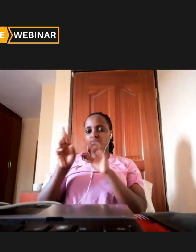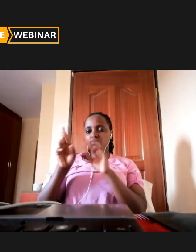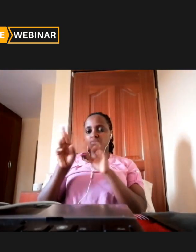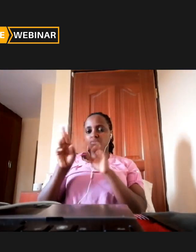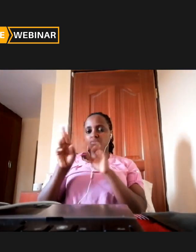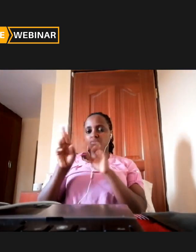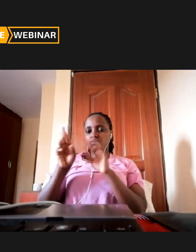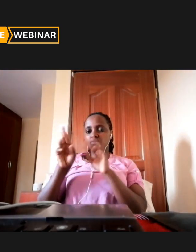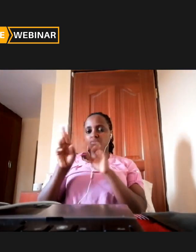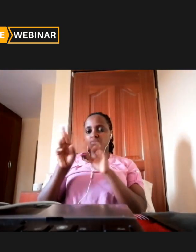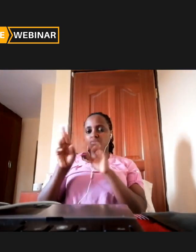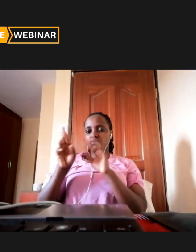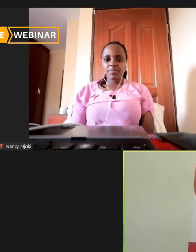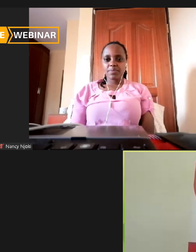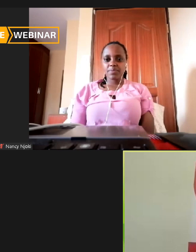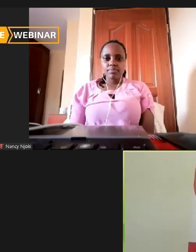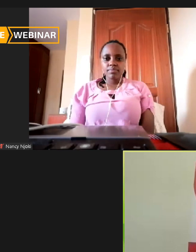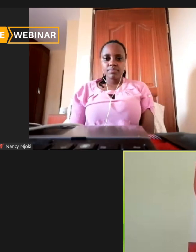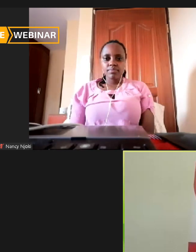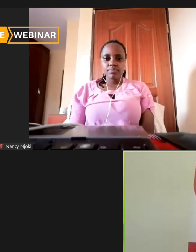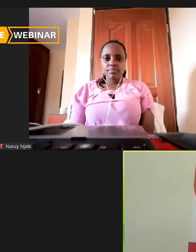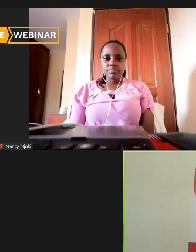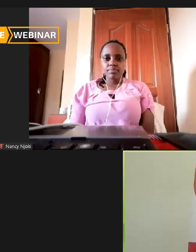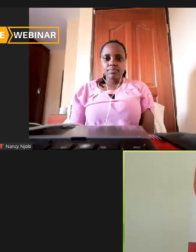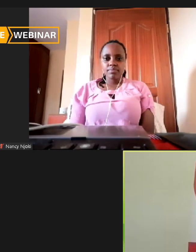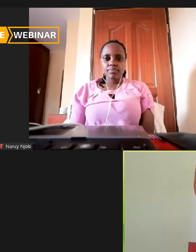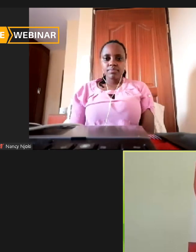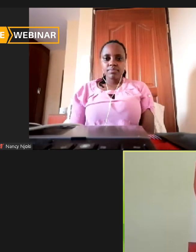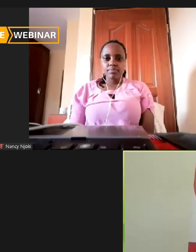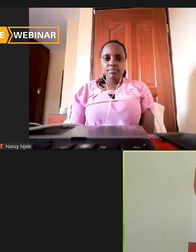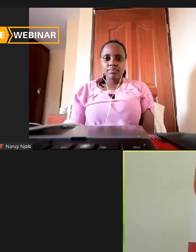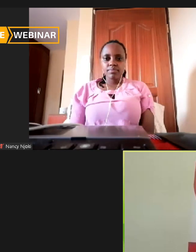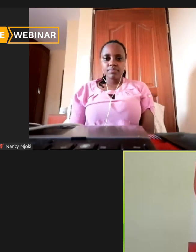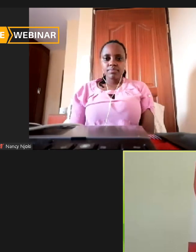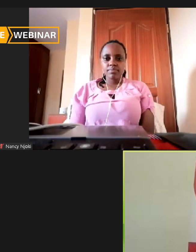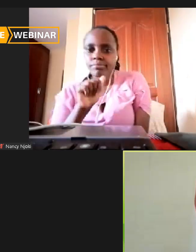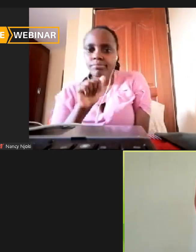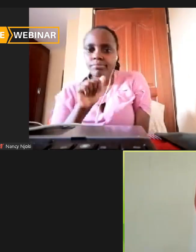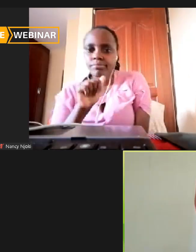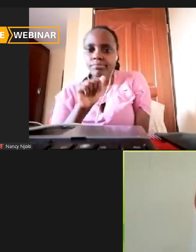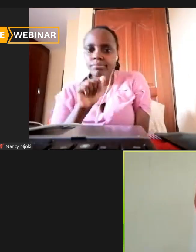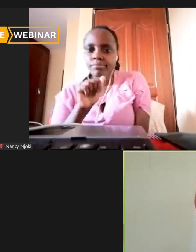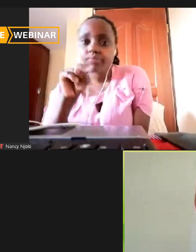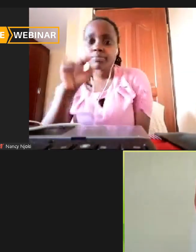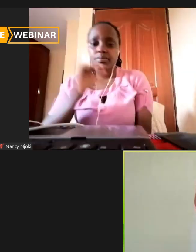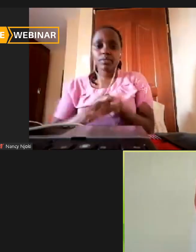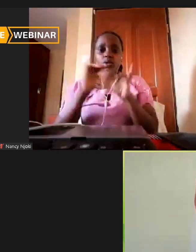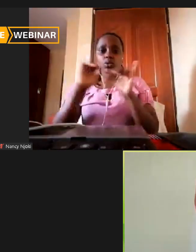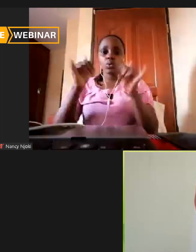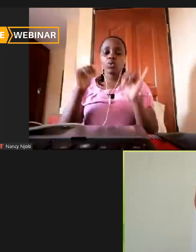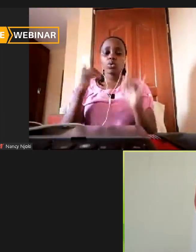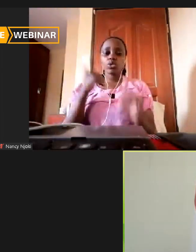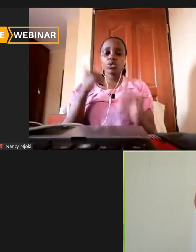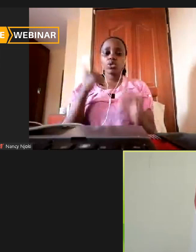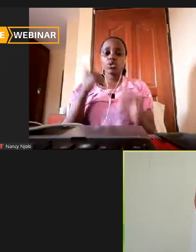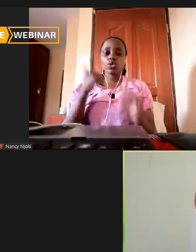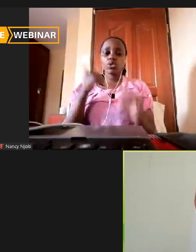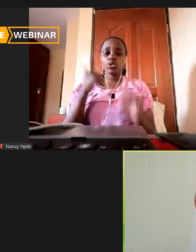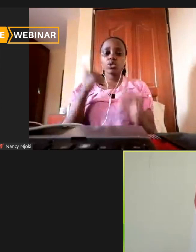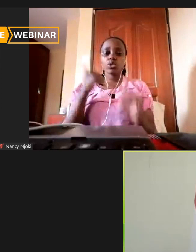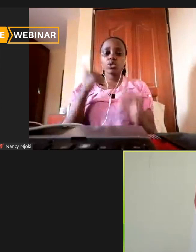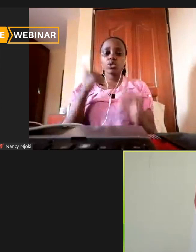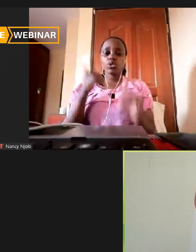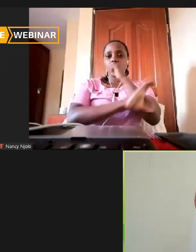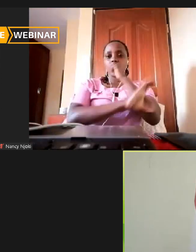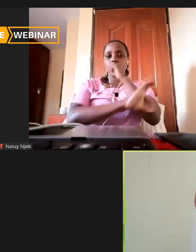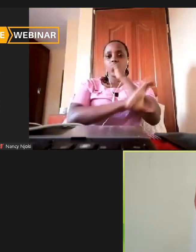you. Thank you so much, Lamin. At least we have some good news that the number of countries that have